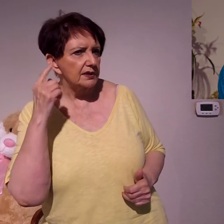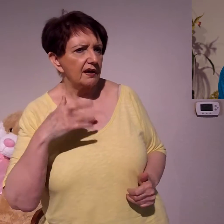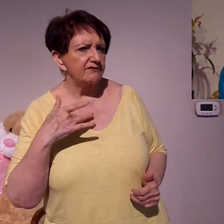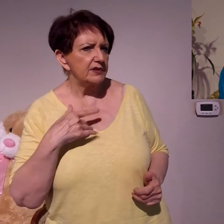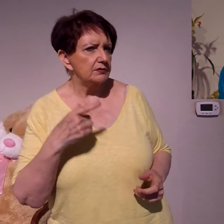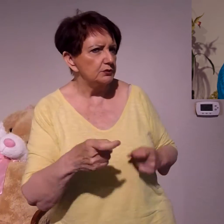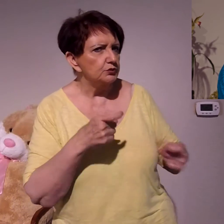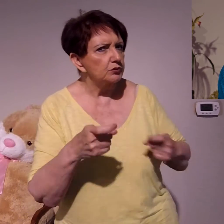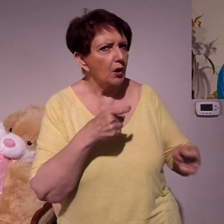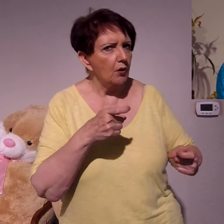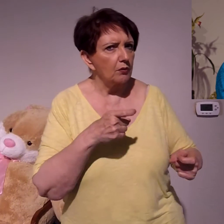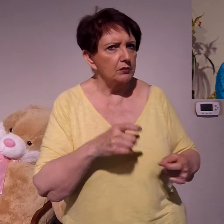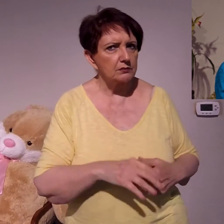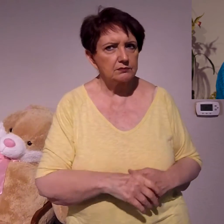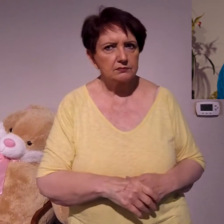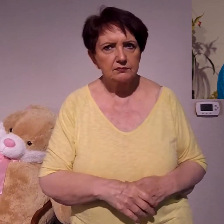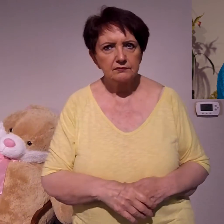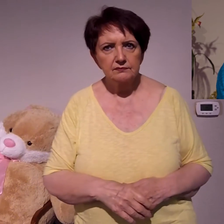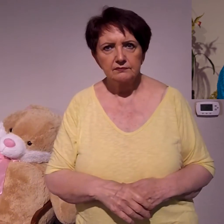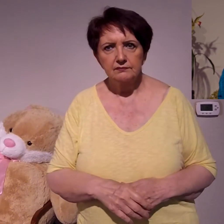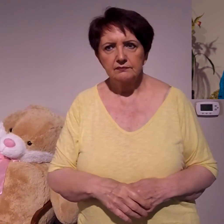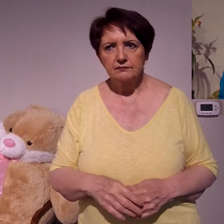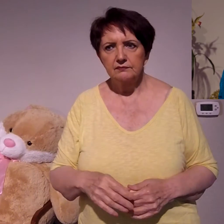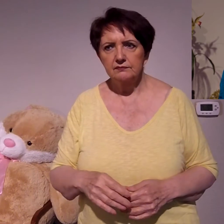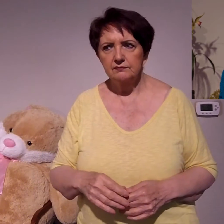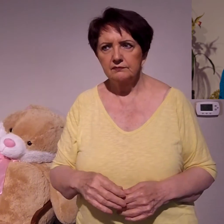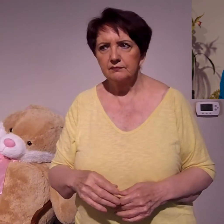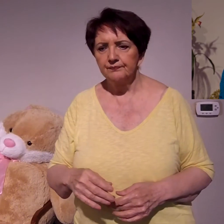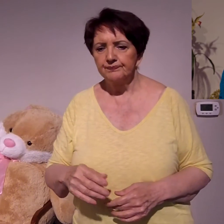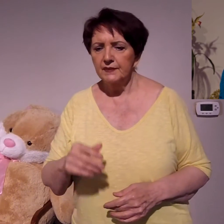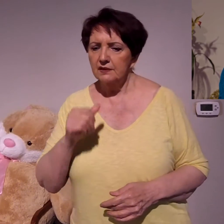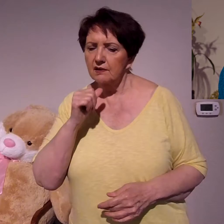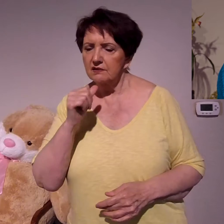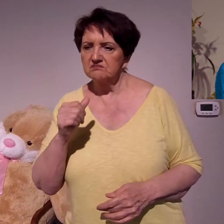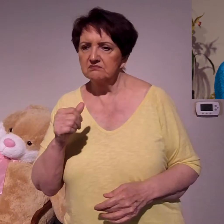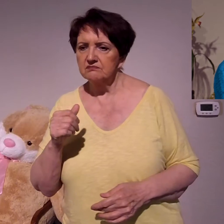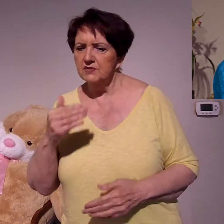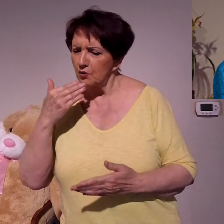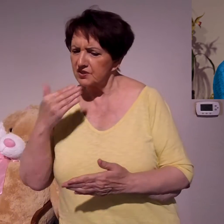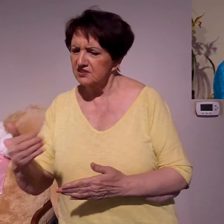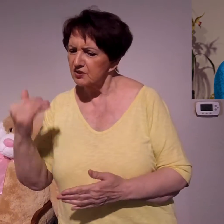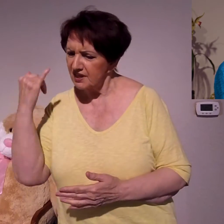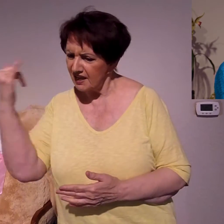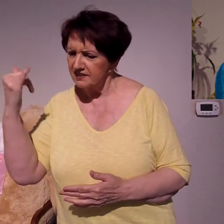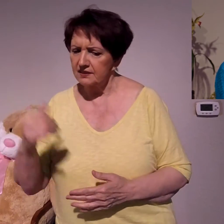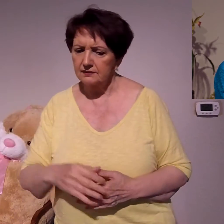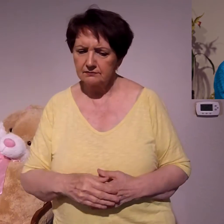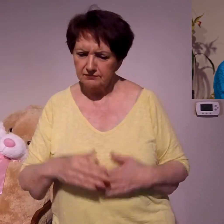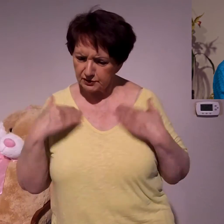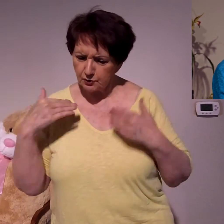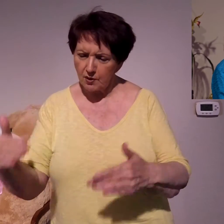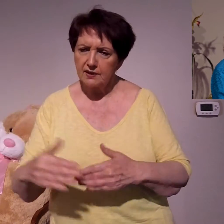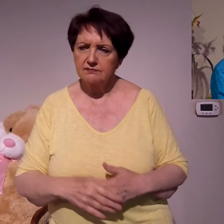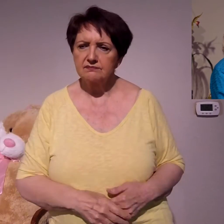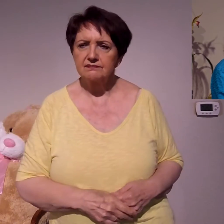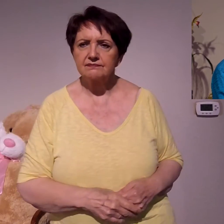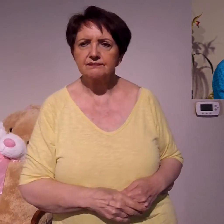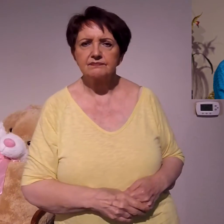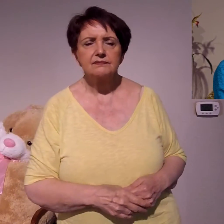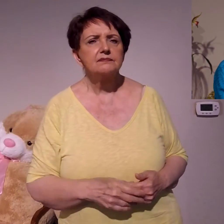getting a different suggestion. Never "Oh, that's a good idea, honey. Let's go do that." And so, but what's so amazing is